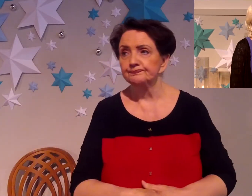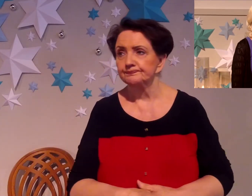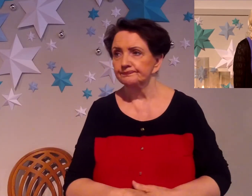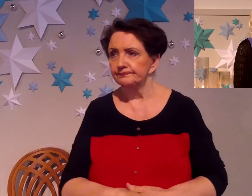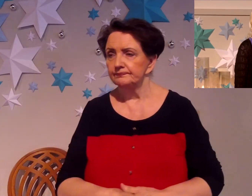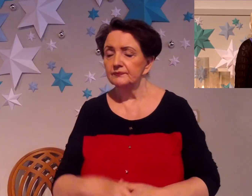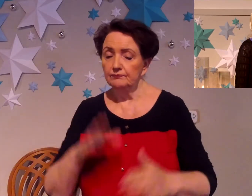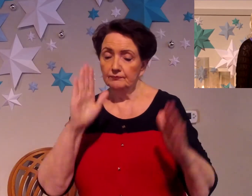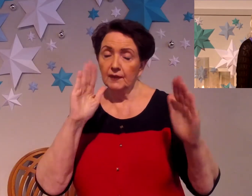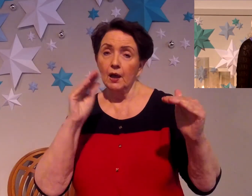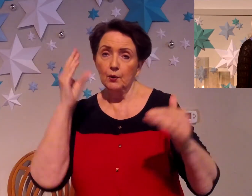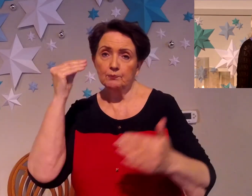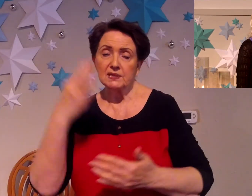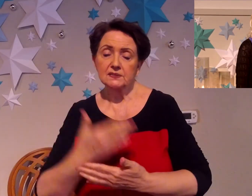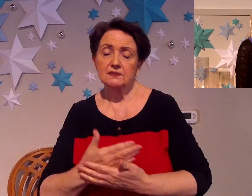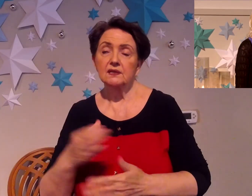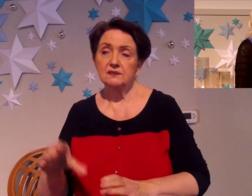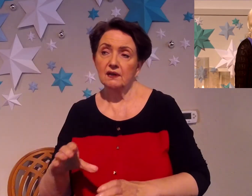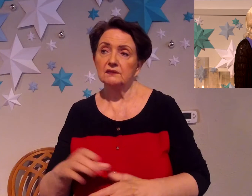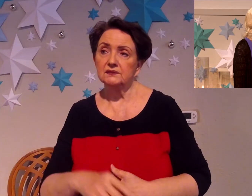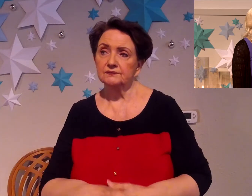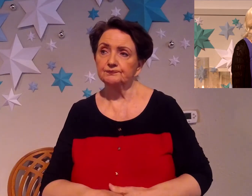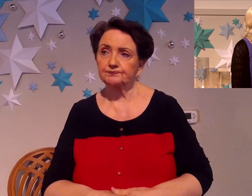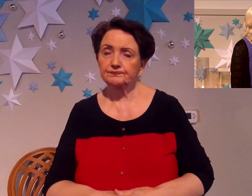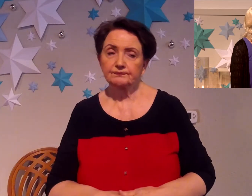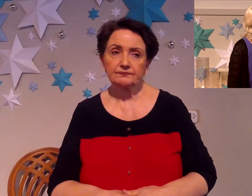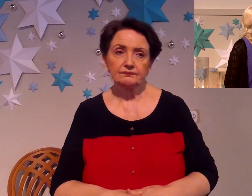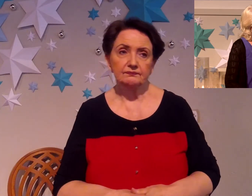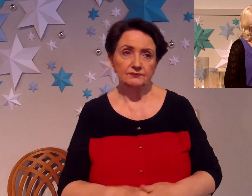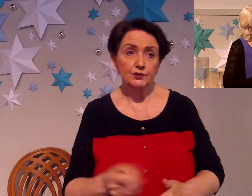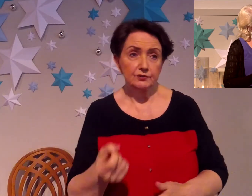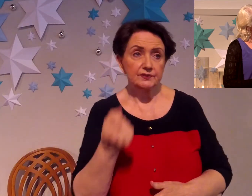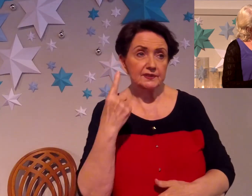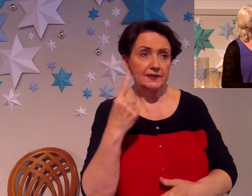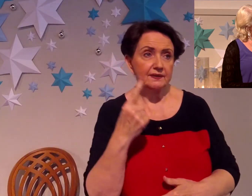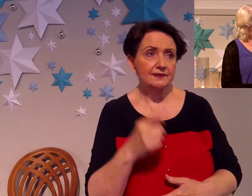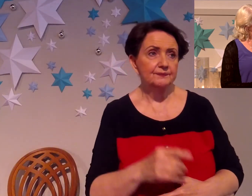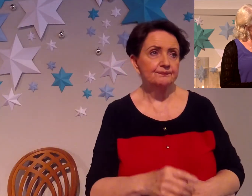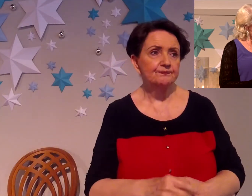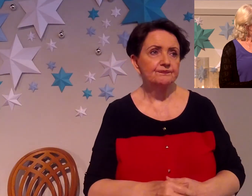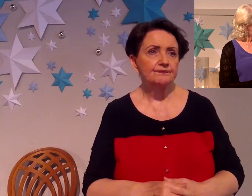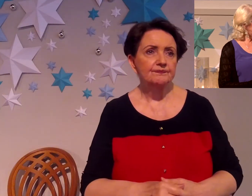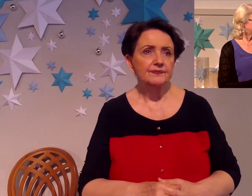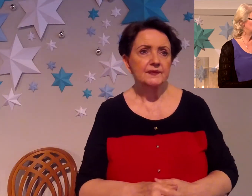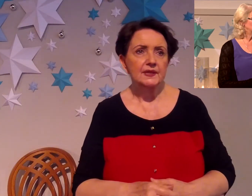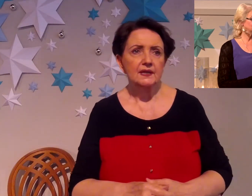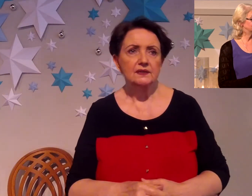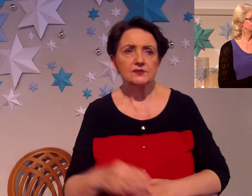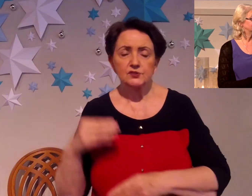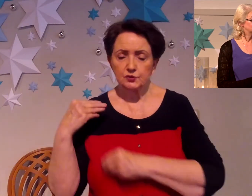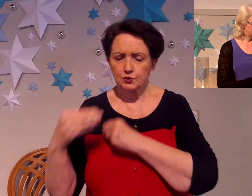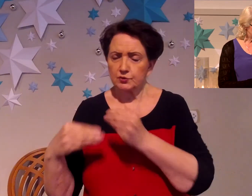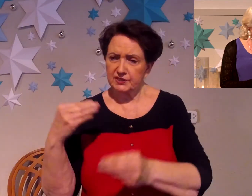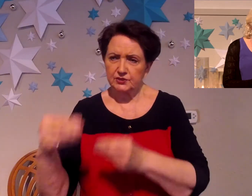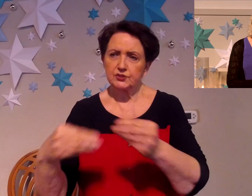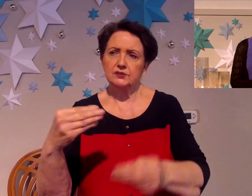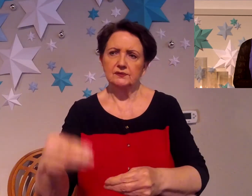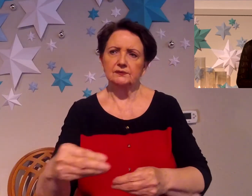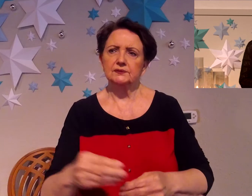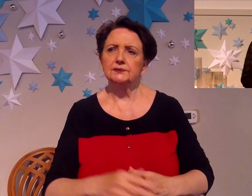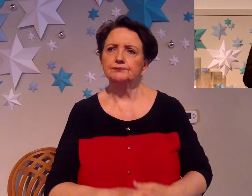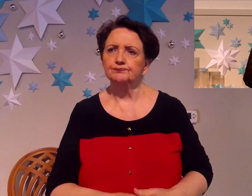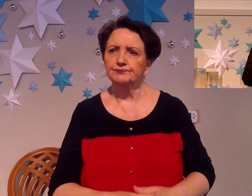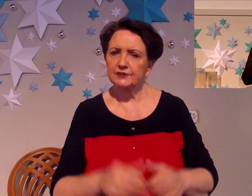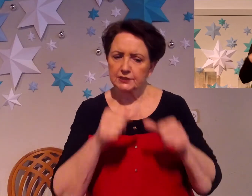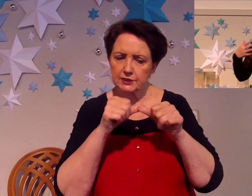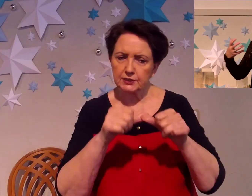my son does as well. Do you see? It is in the carrying on of traditions. Now, our traditions have changed over time.